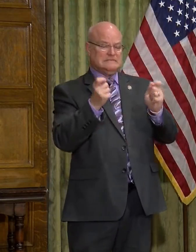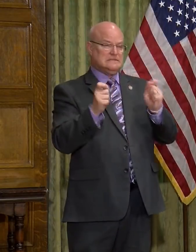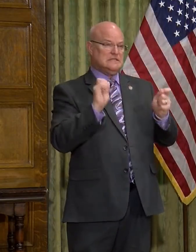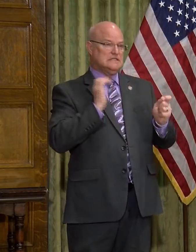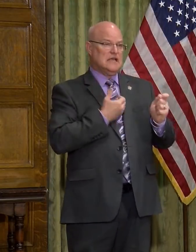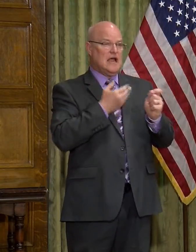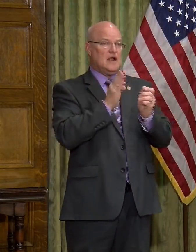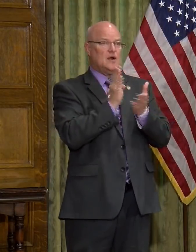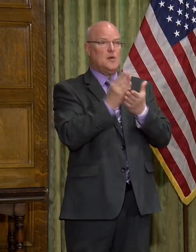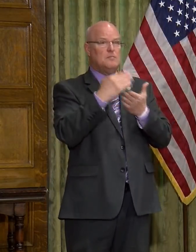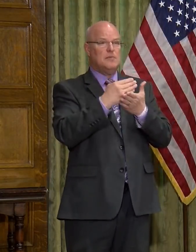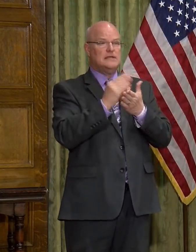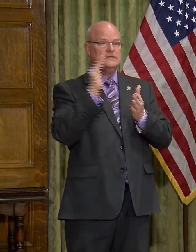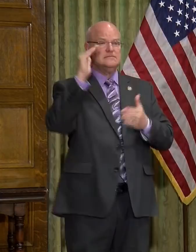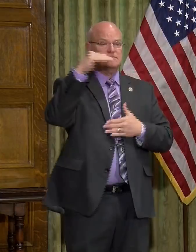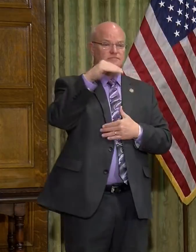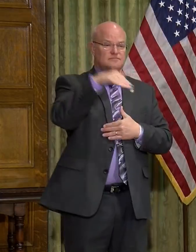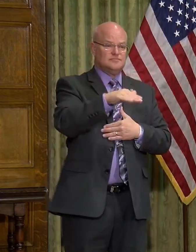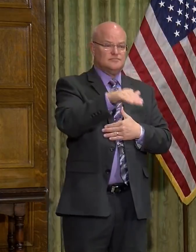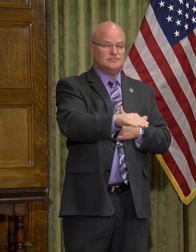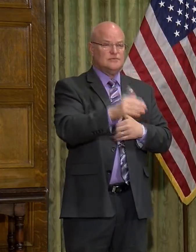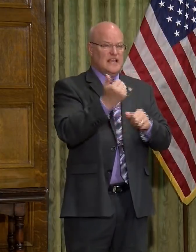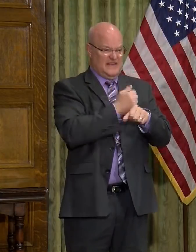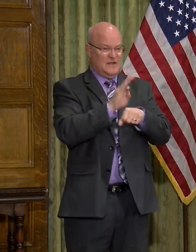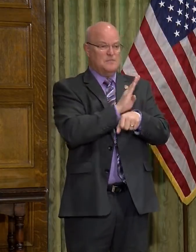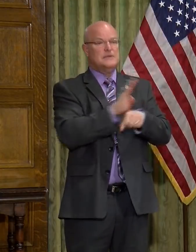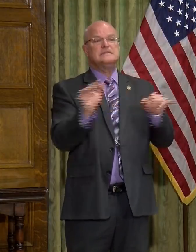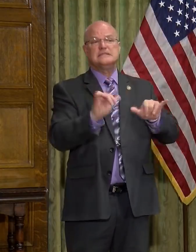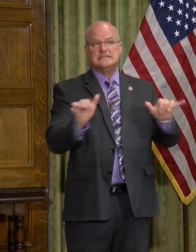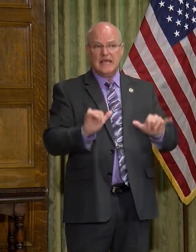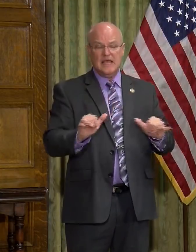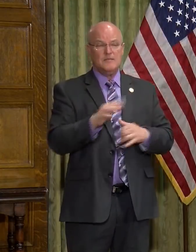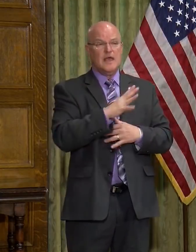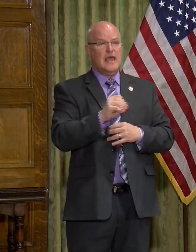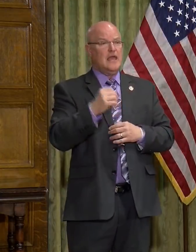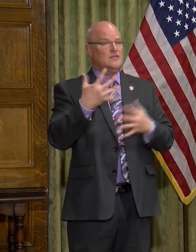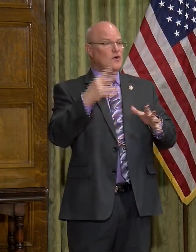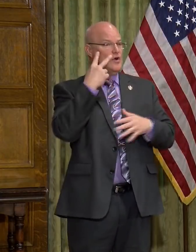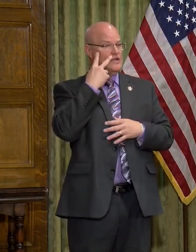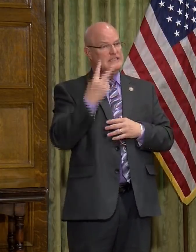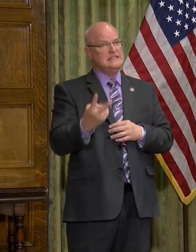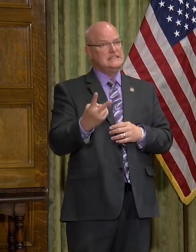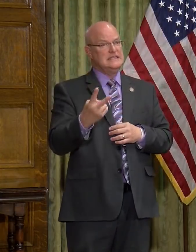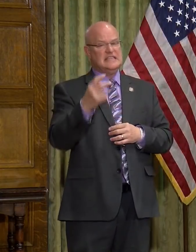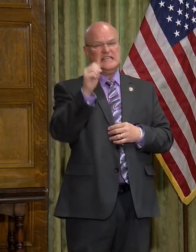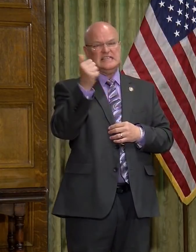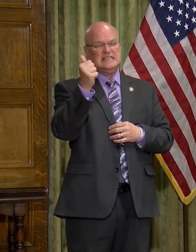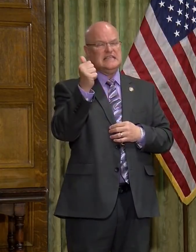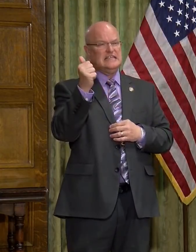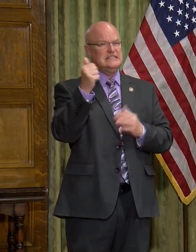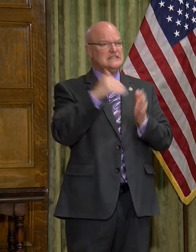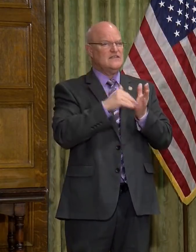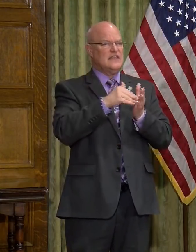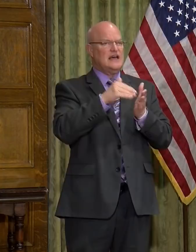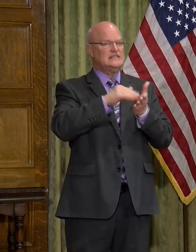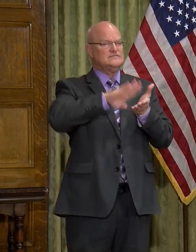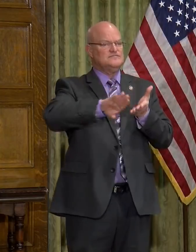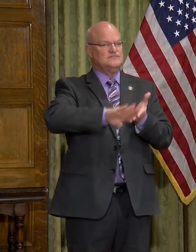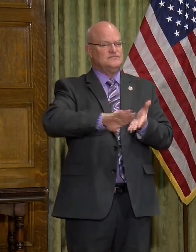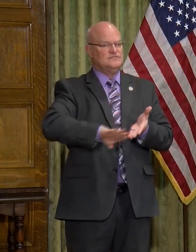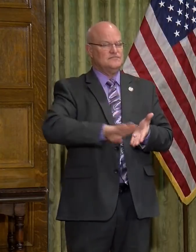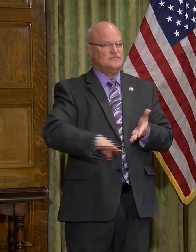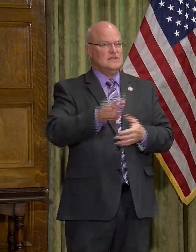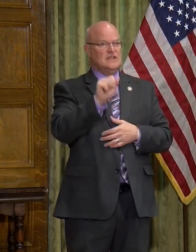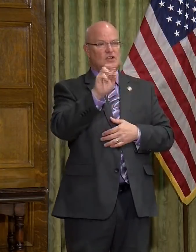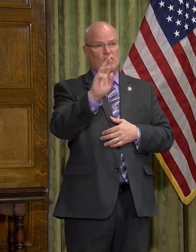our budgets downward, and every business is having to do that, and you've already looked at tens of thousands of layoffs in